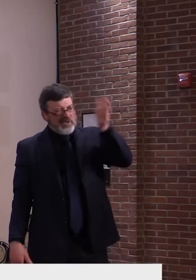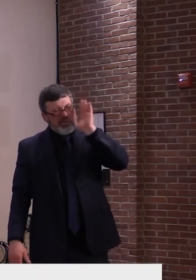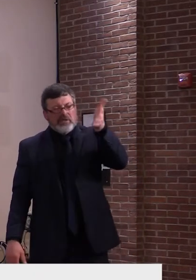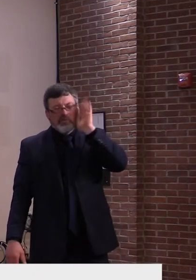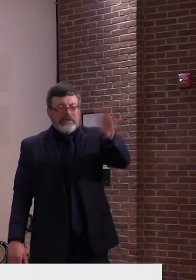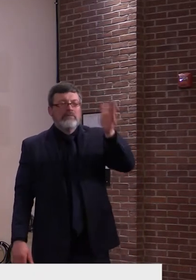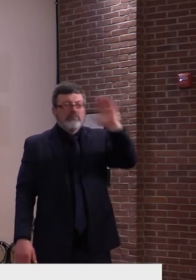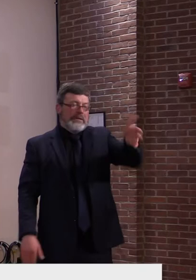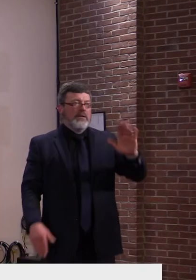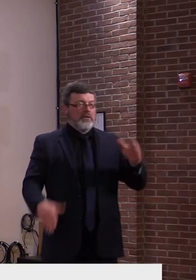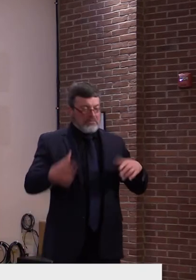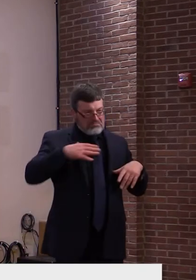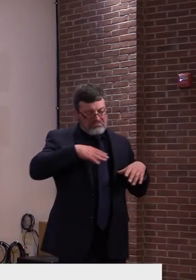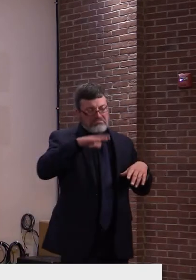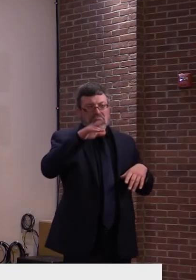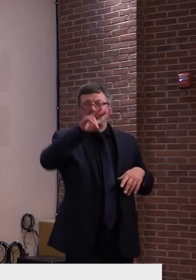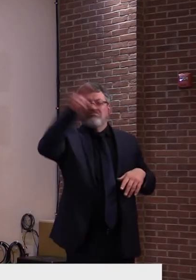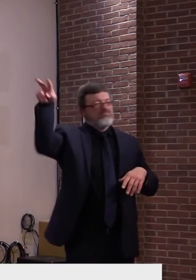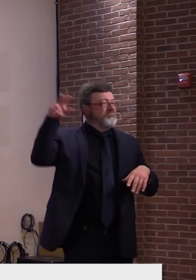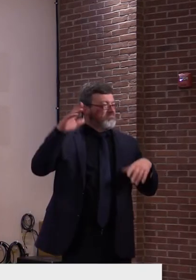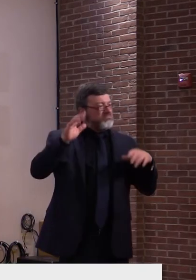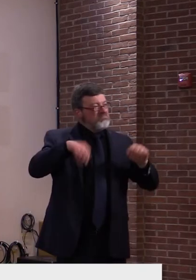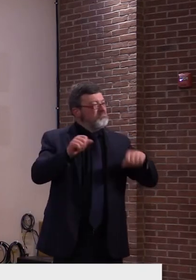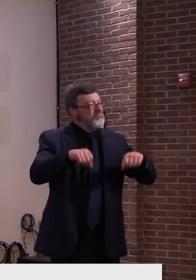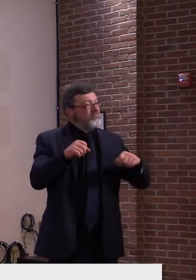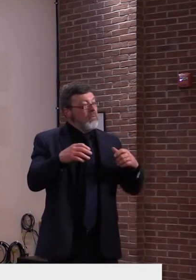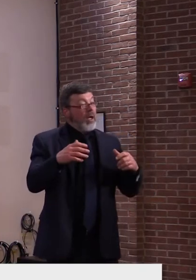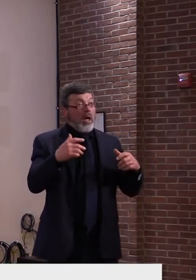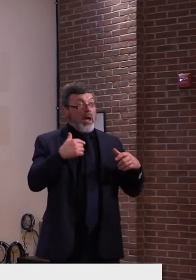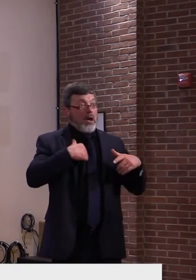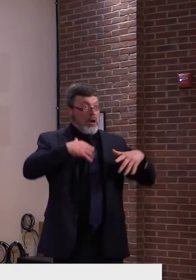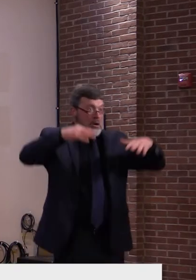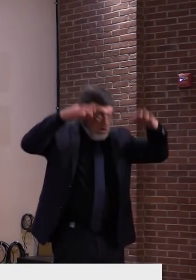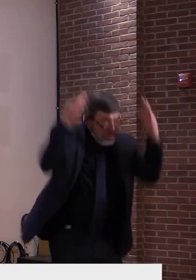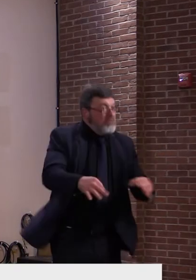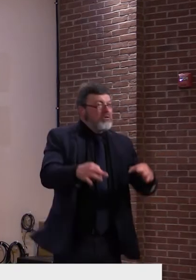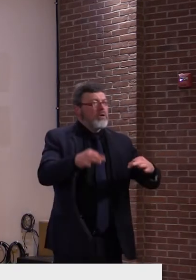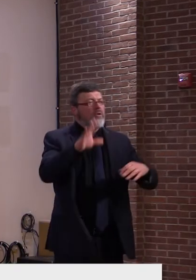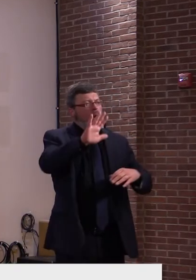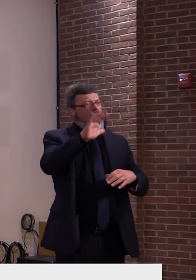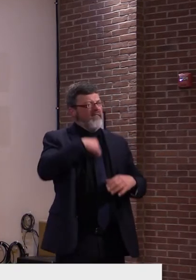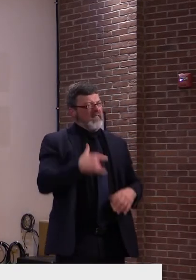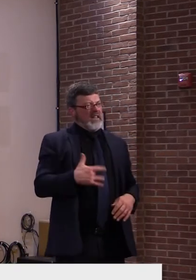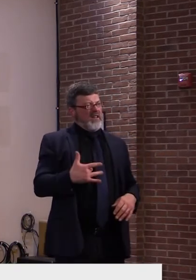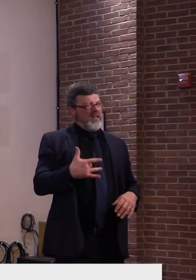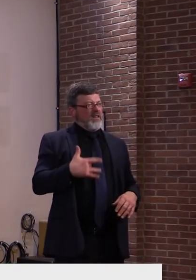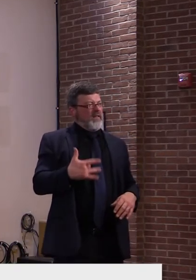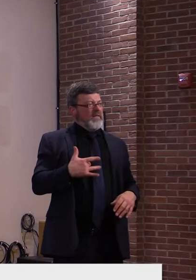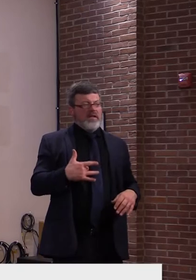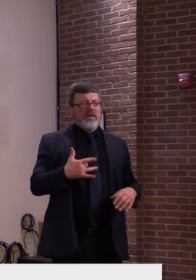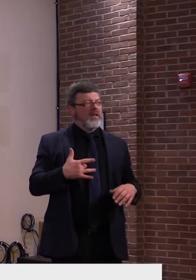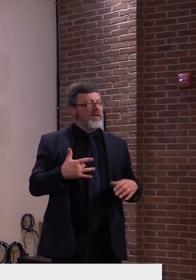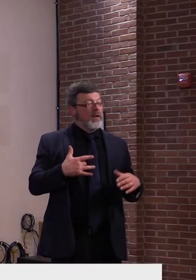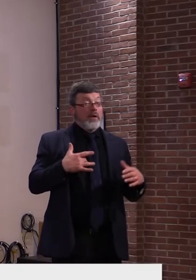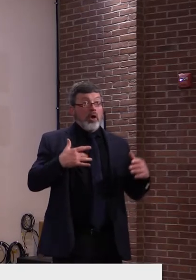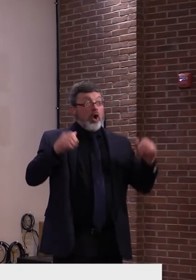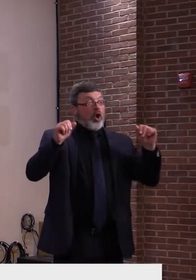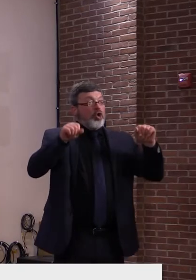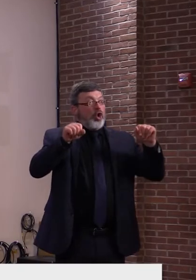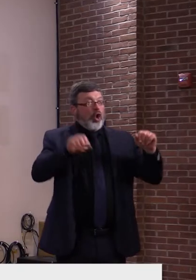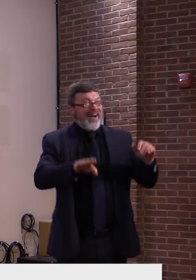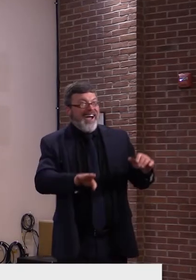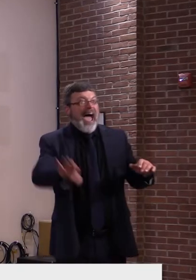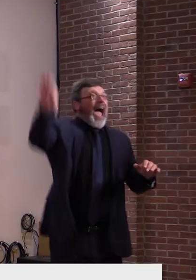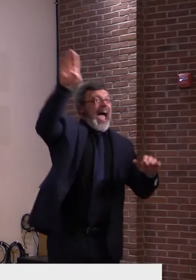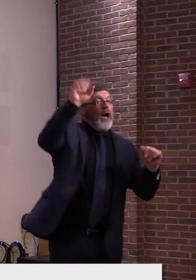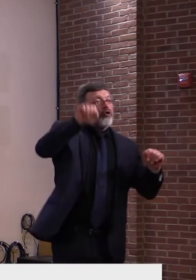do these projections, they still come out with this kind of a pattern where you could be very low, you could be very high, you could be in between.